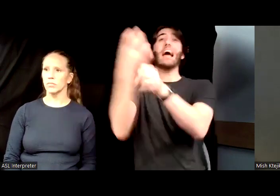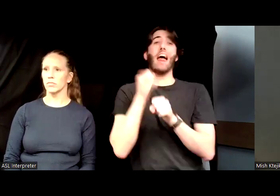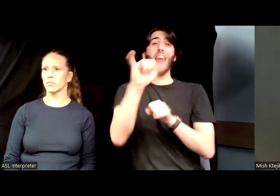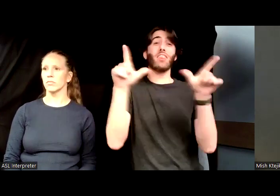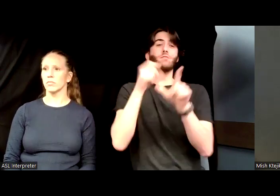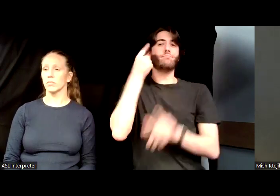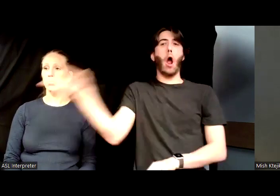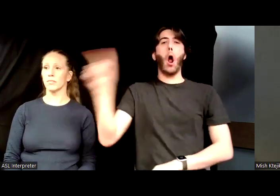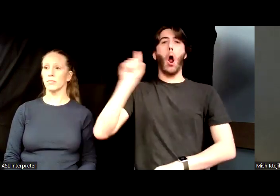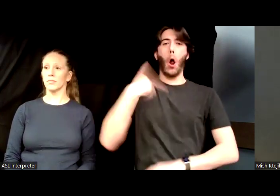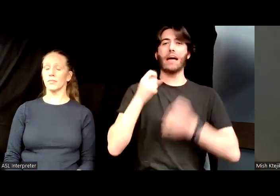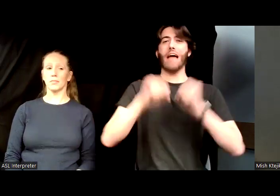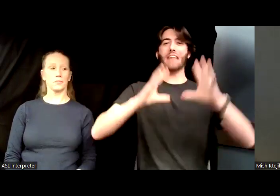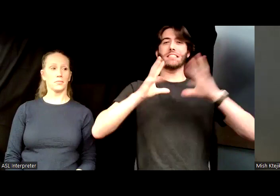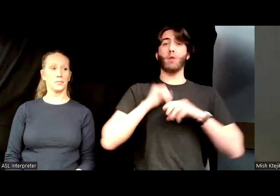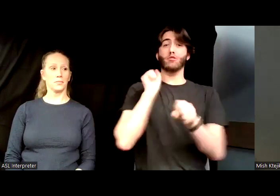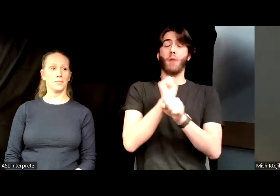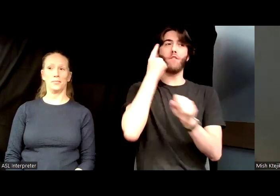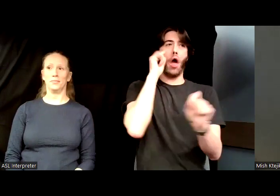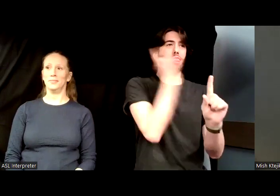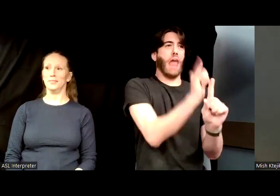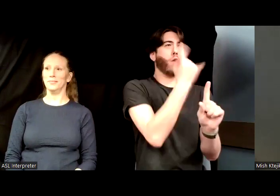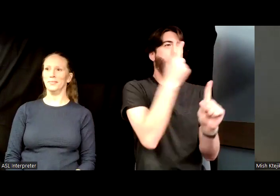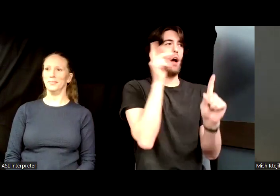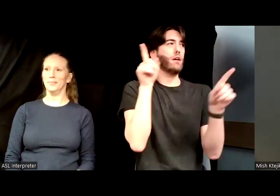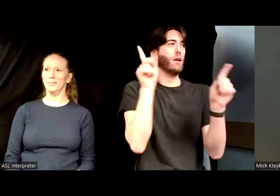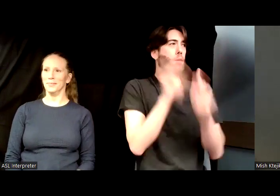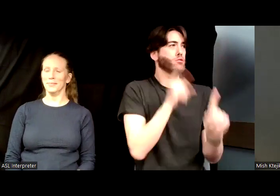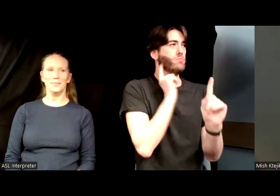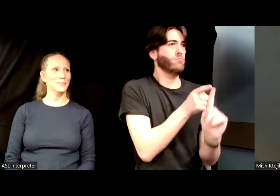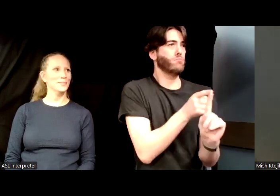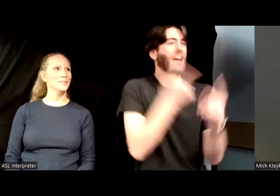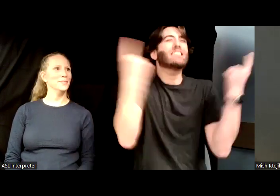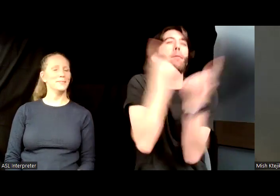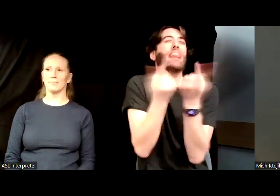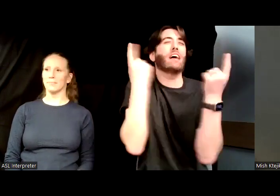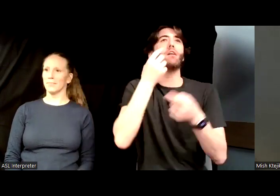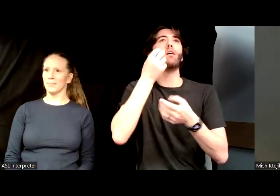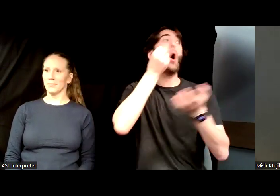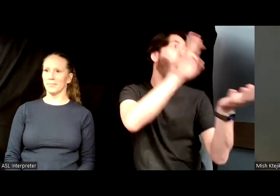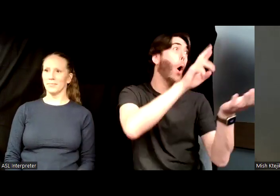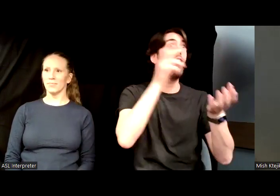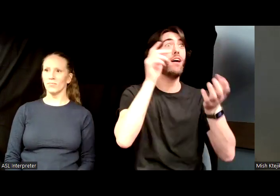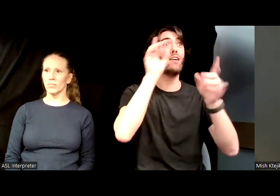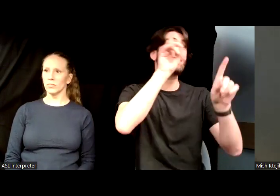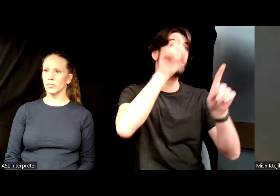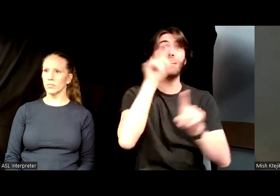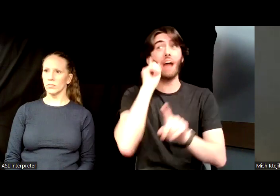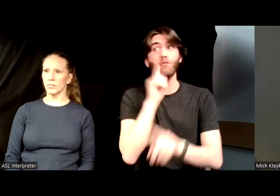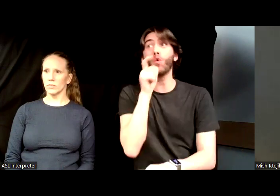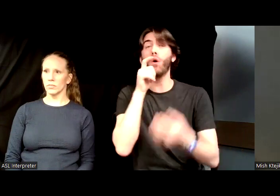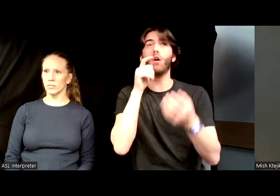interpreter for this situation. And they would have a license only for that particular, or something to that